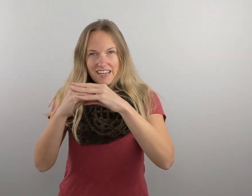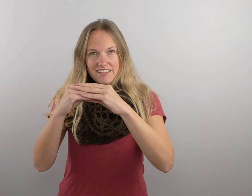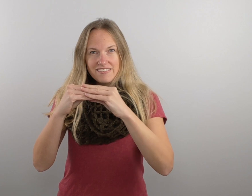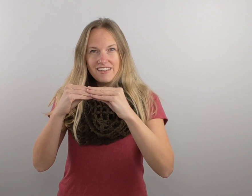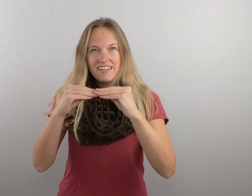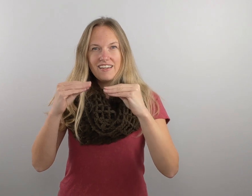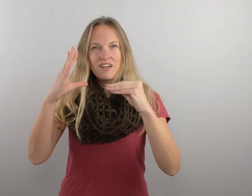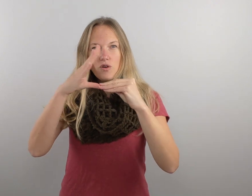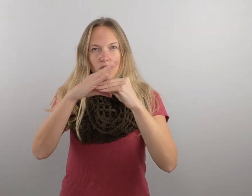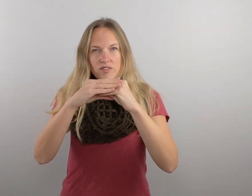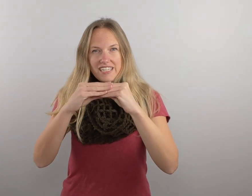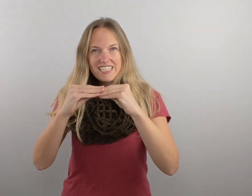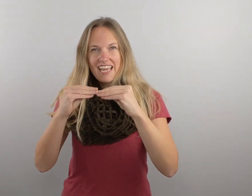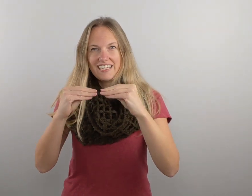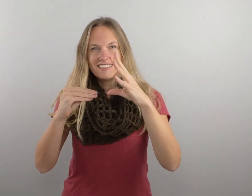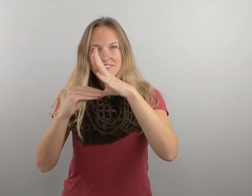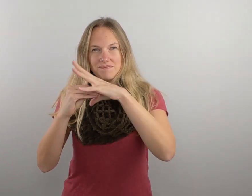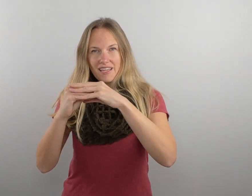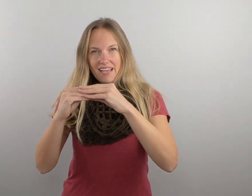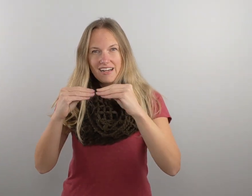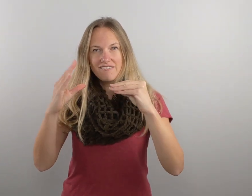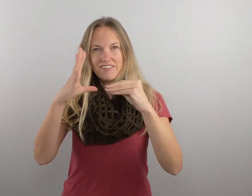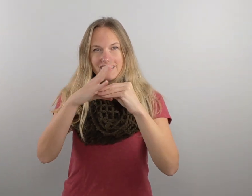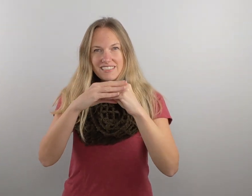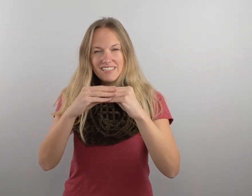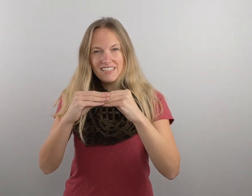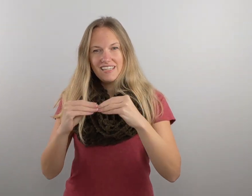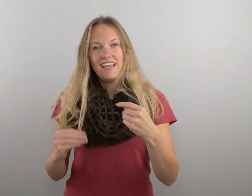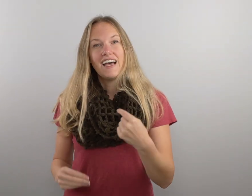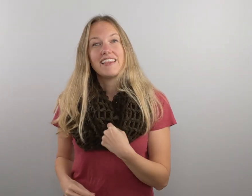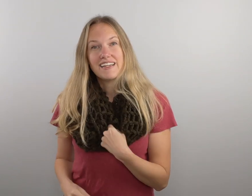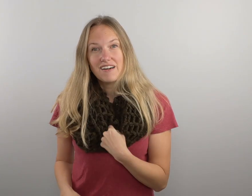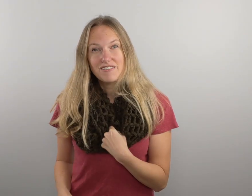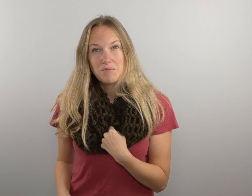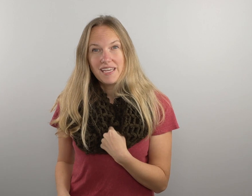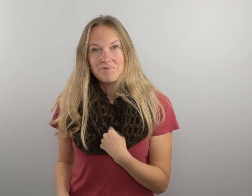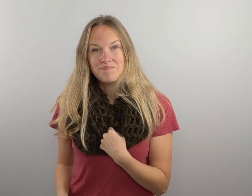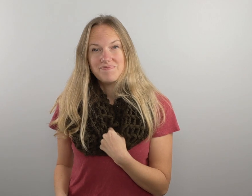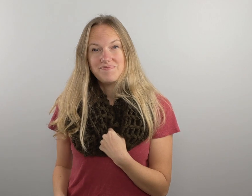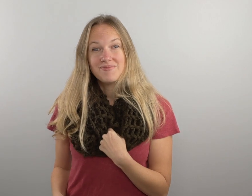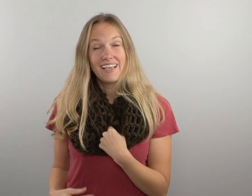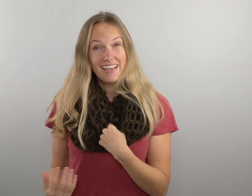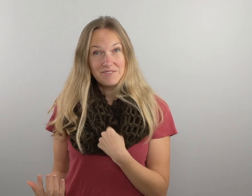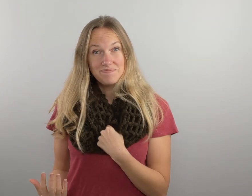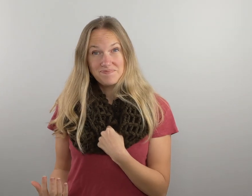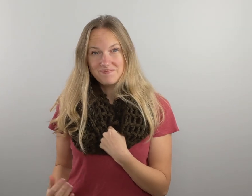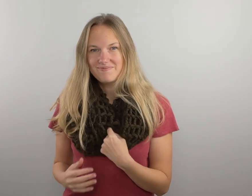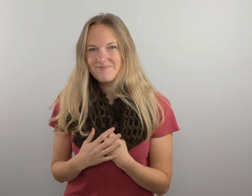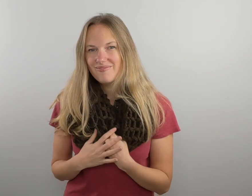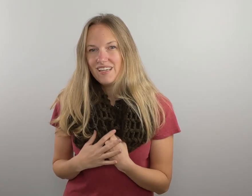of go over each hand, okay? Comfort, and then comfort me, okay?